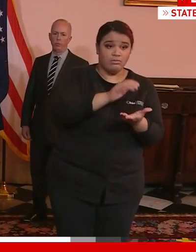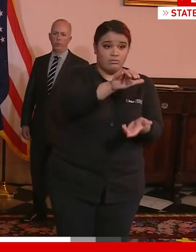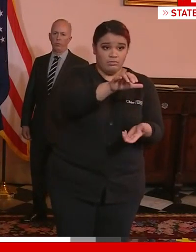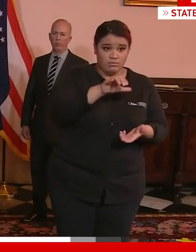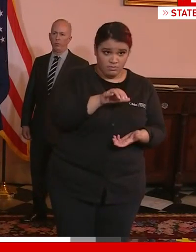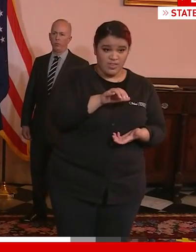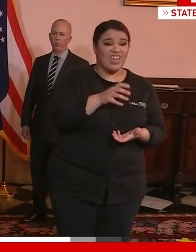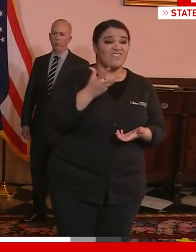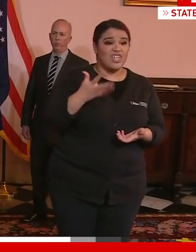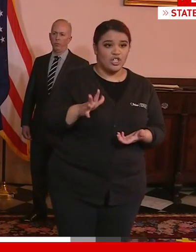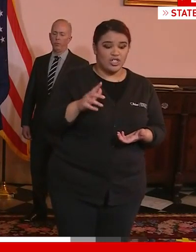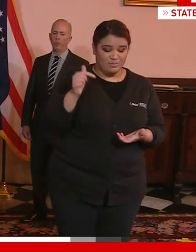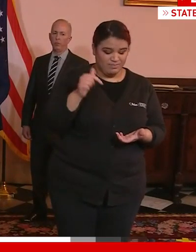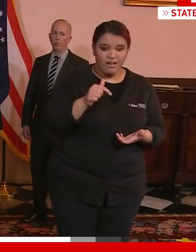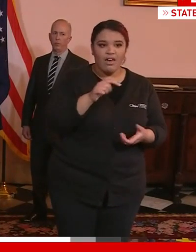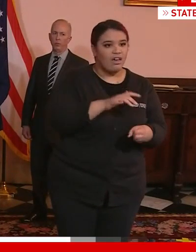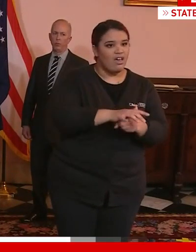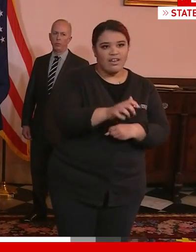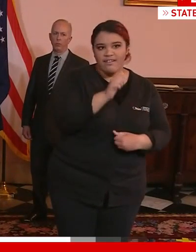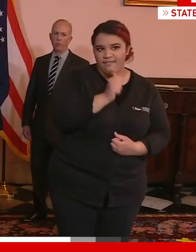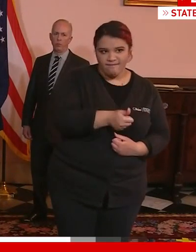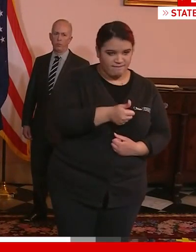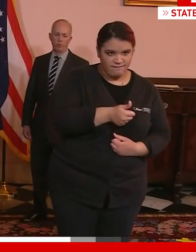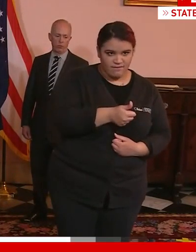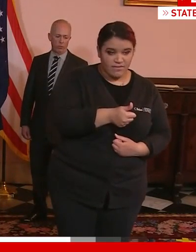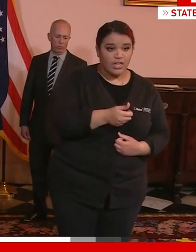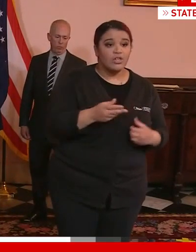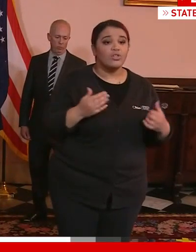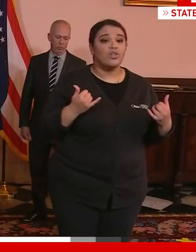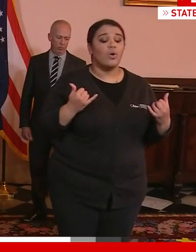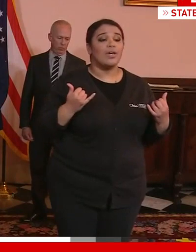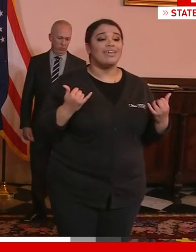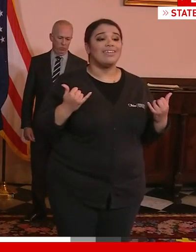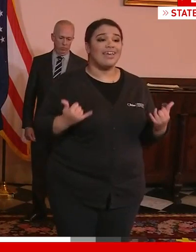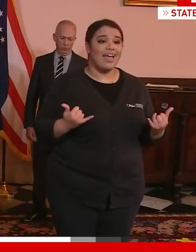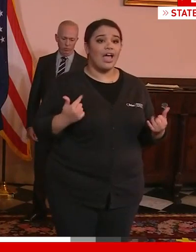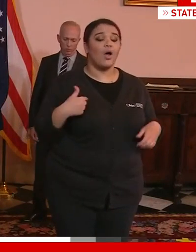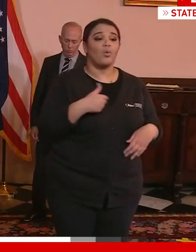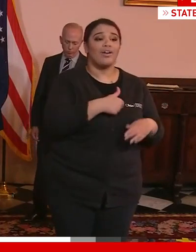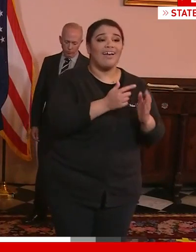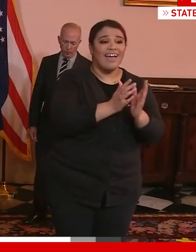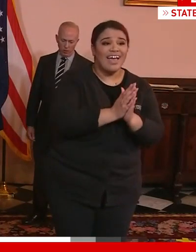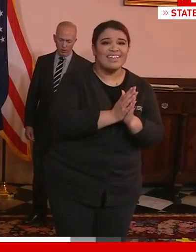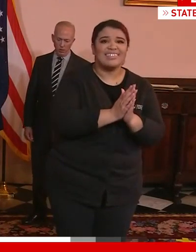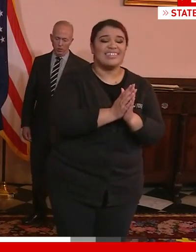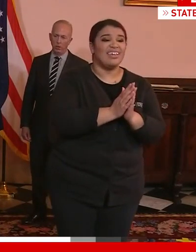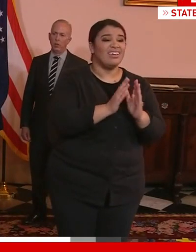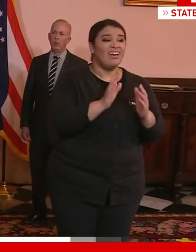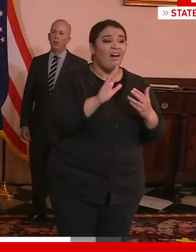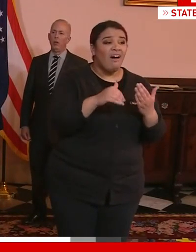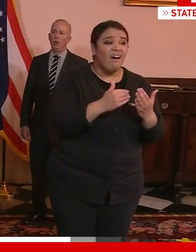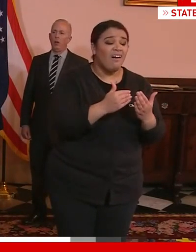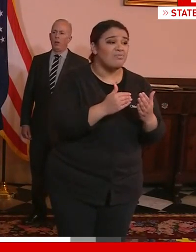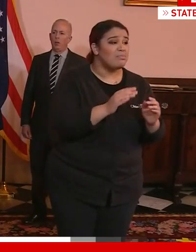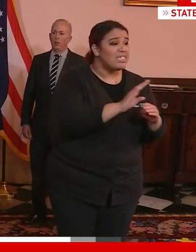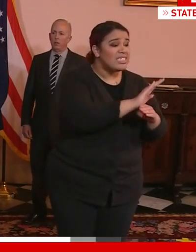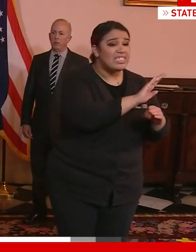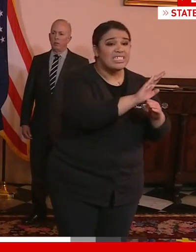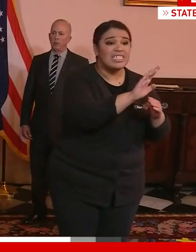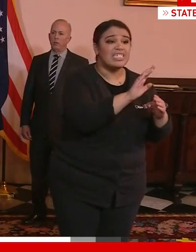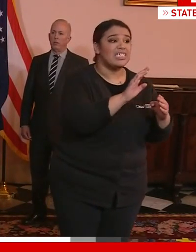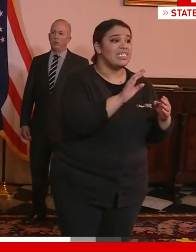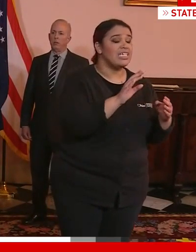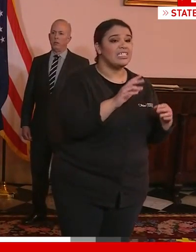though, is not enough. And so what we are asking for is all of the industries who are now taking on